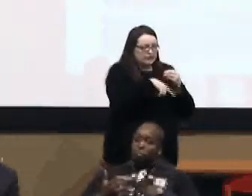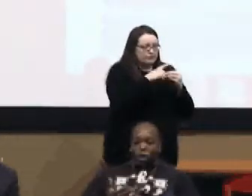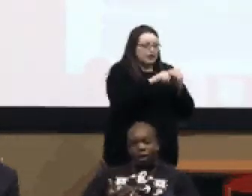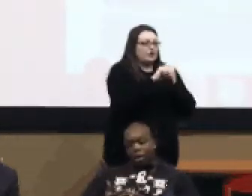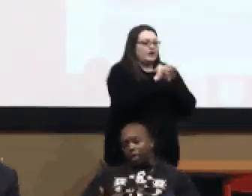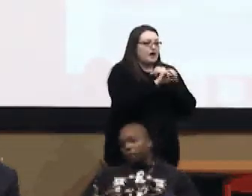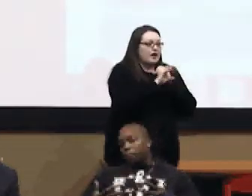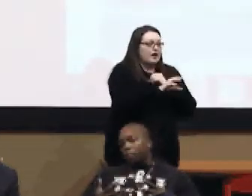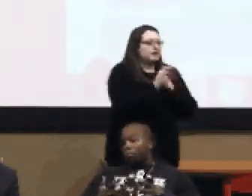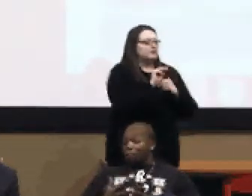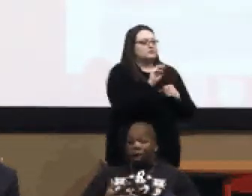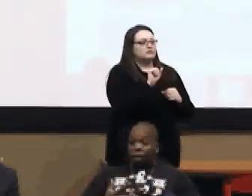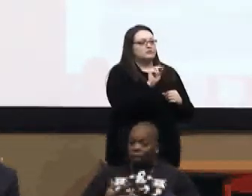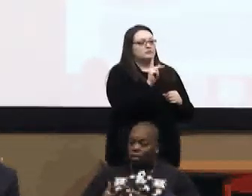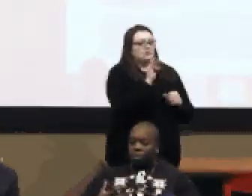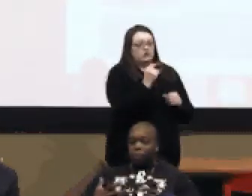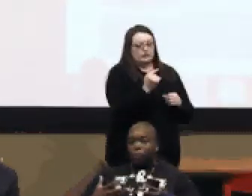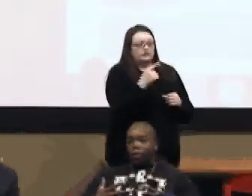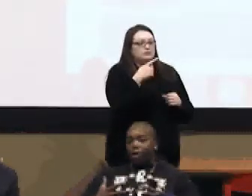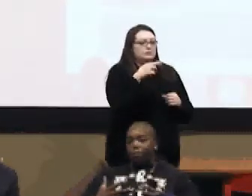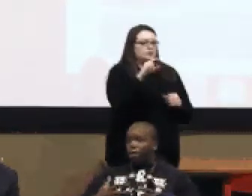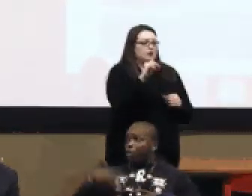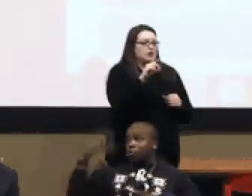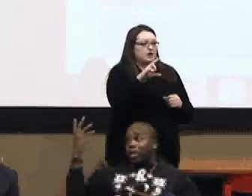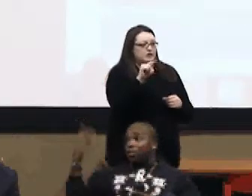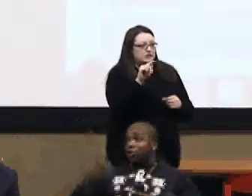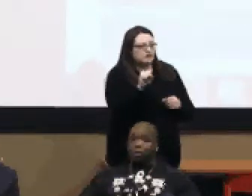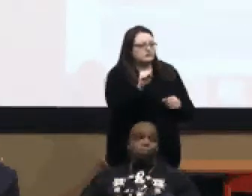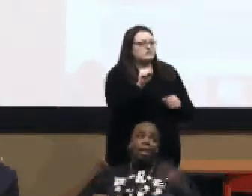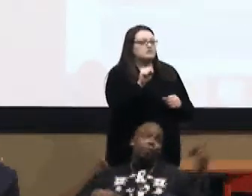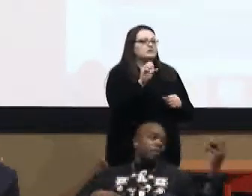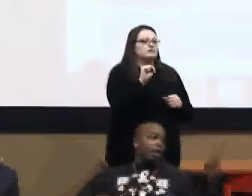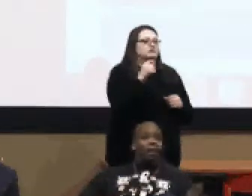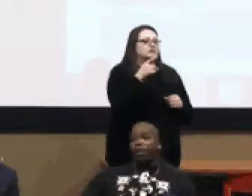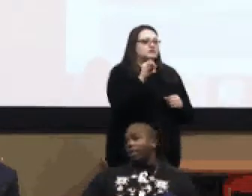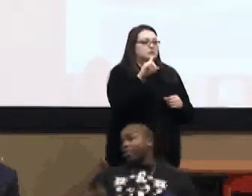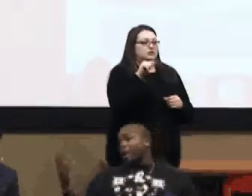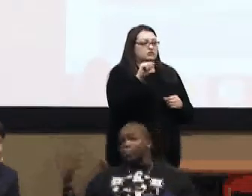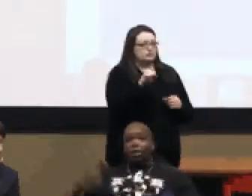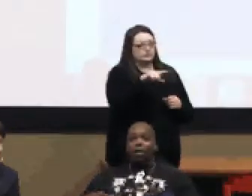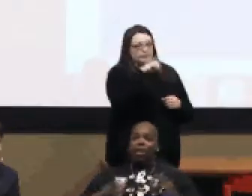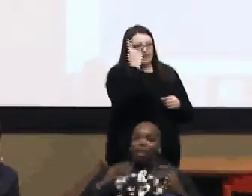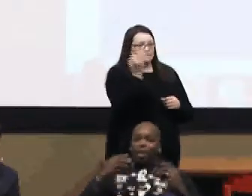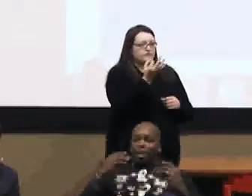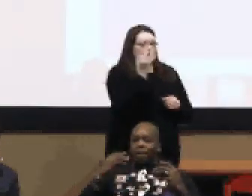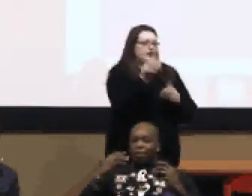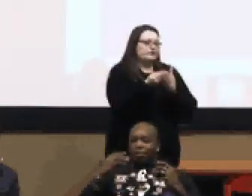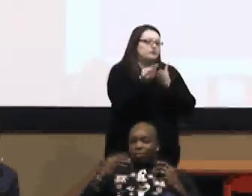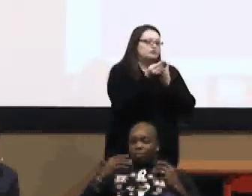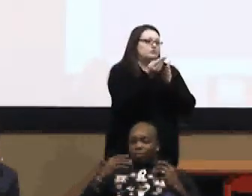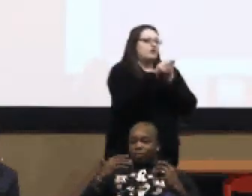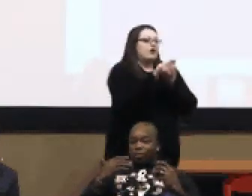ads, marketing, products, specials, Black Friday, shopping,